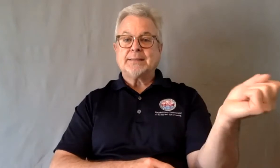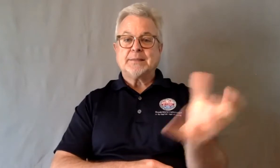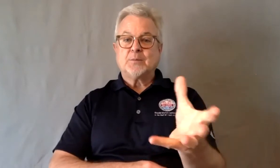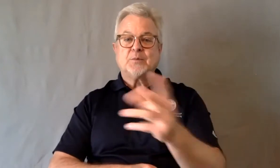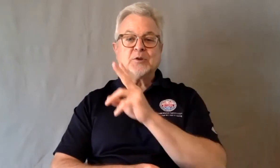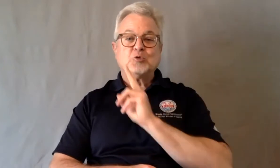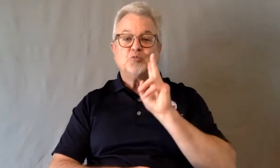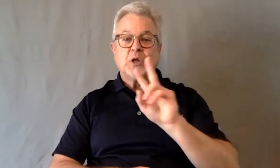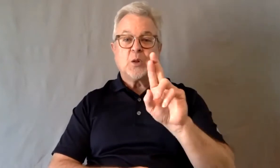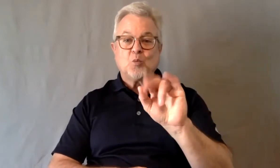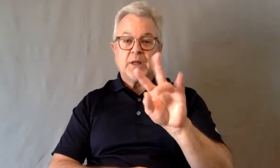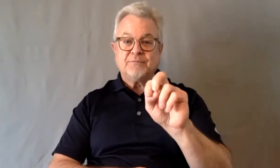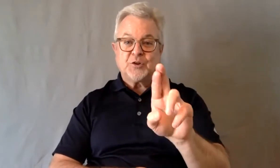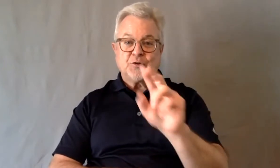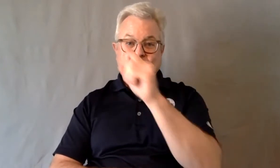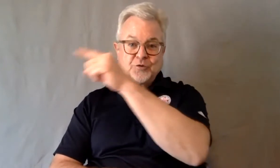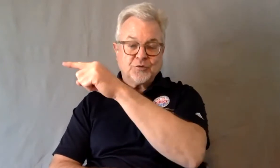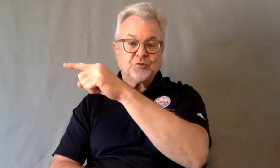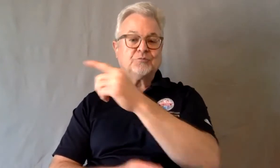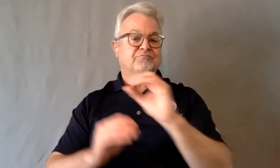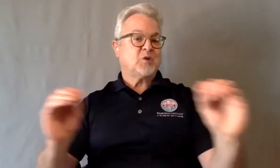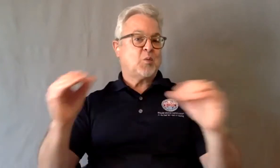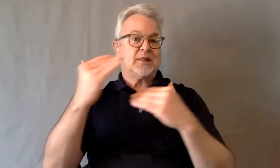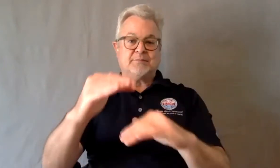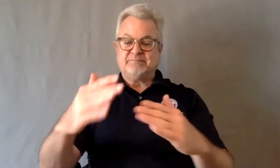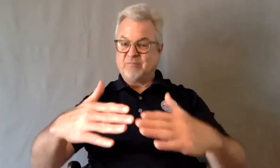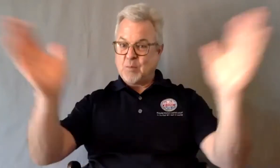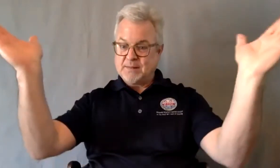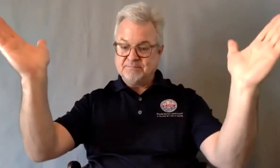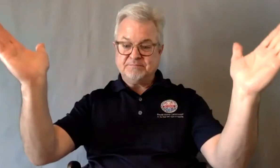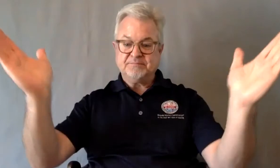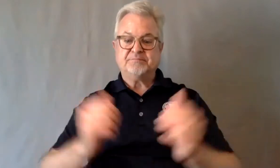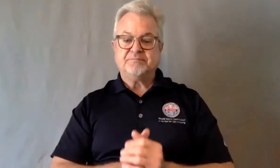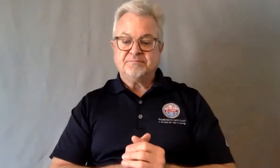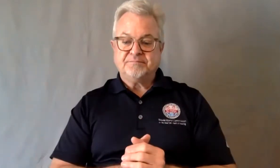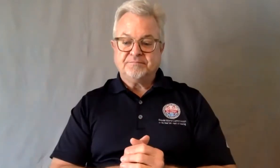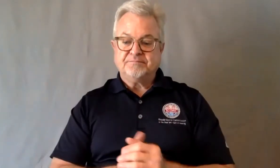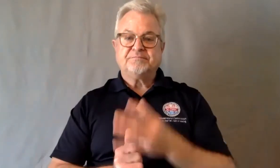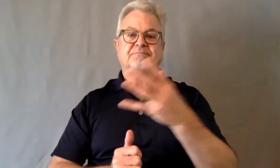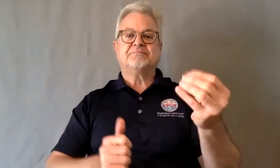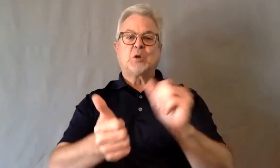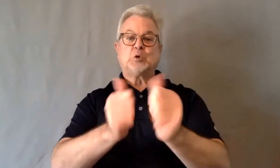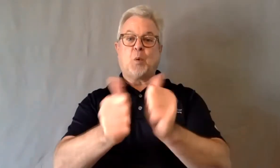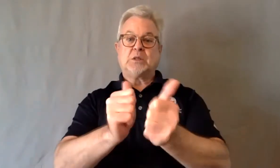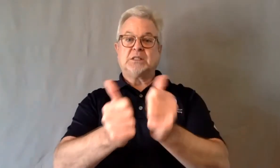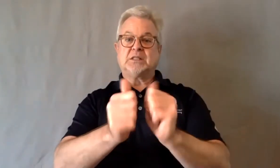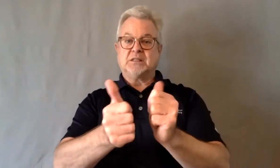there. Casinos like Twin Rivers have no restrictions and limitations. They're fully